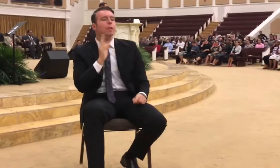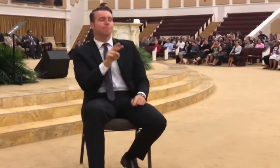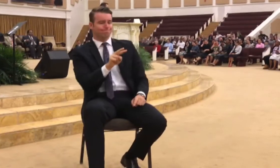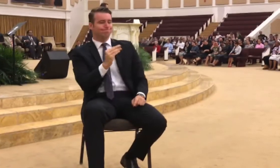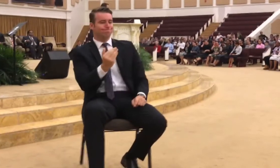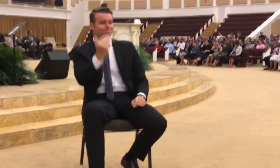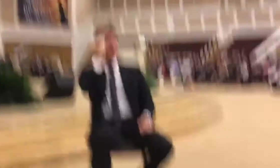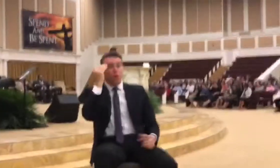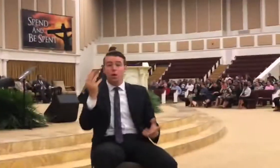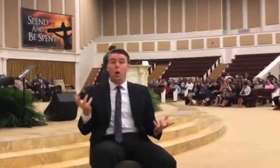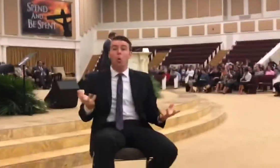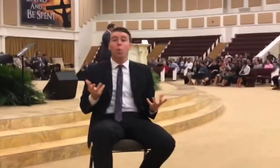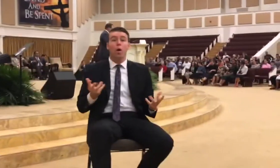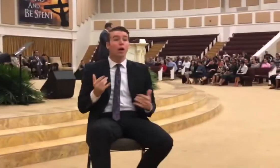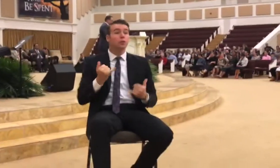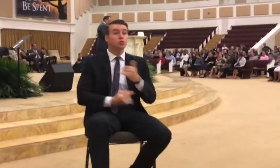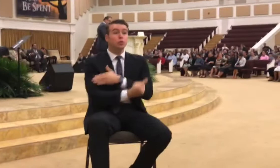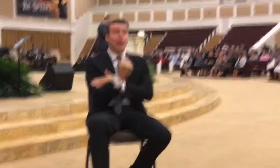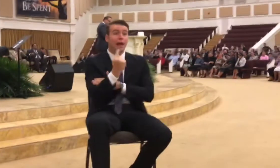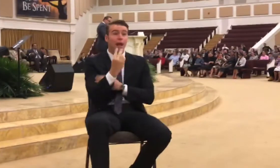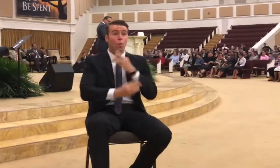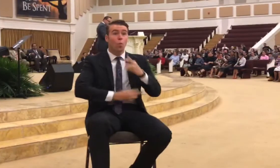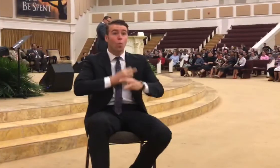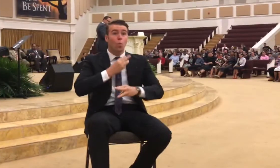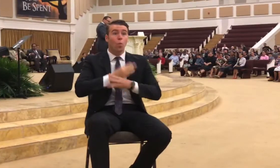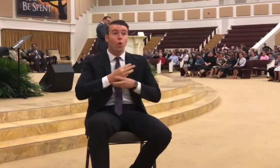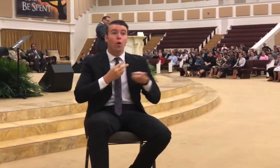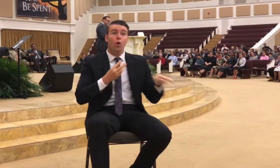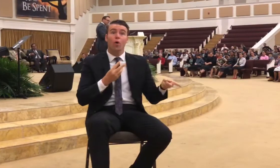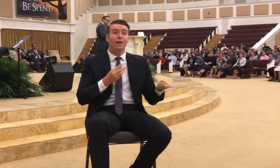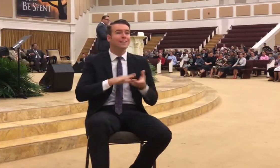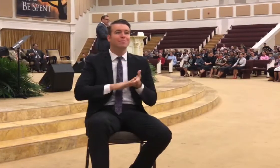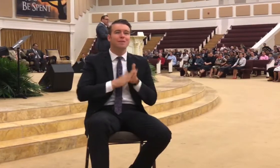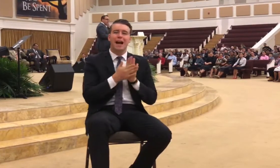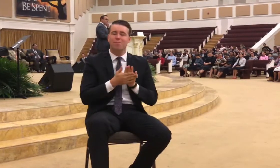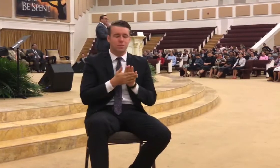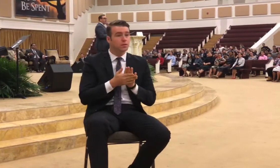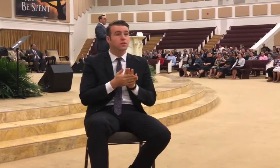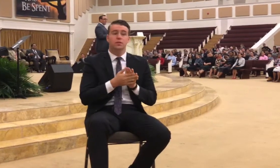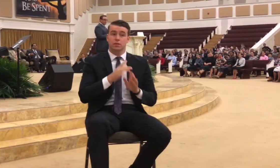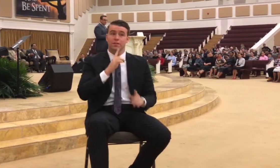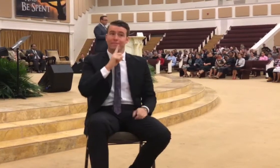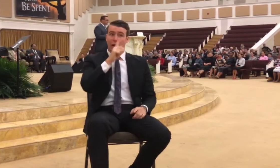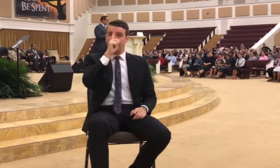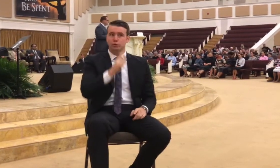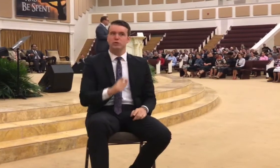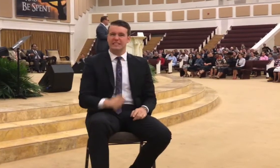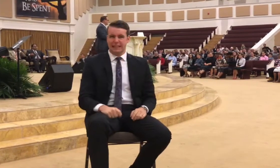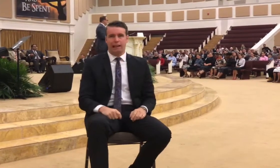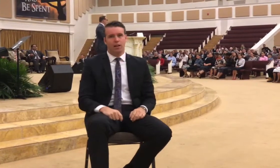our world is becoming interesting at the very least.